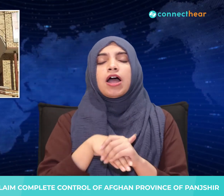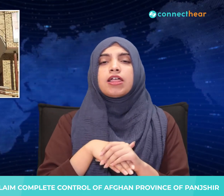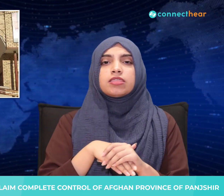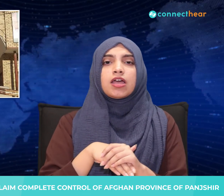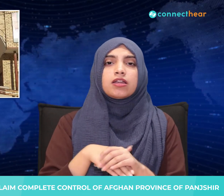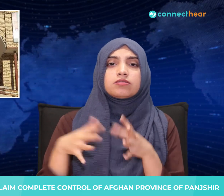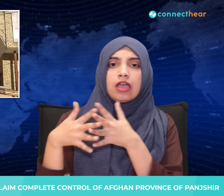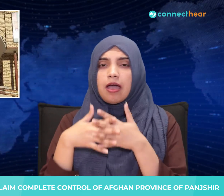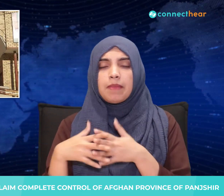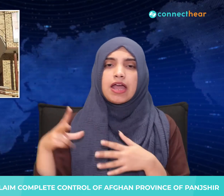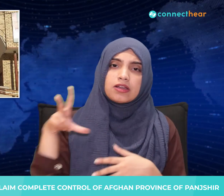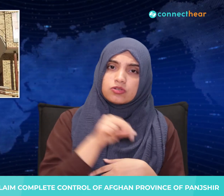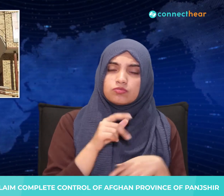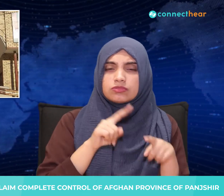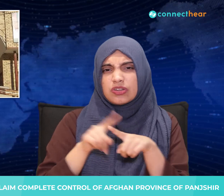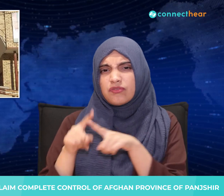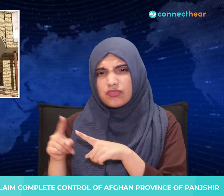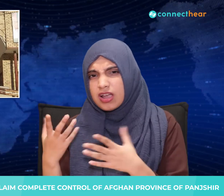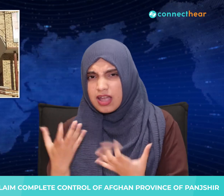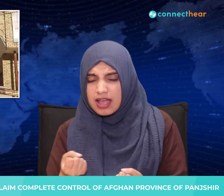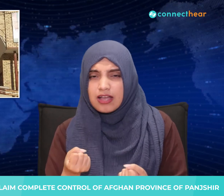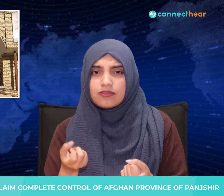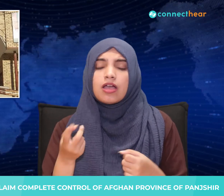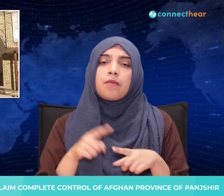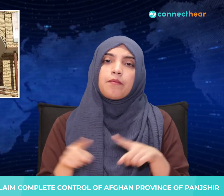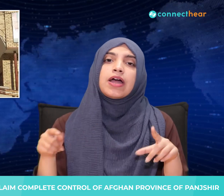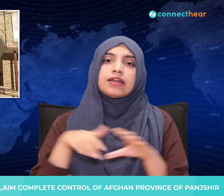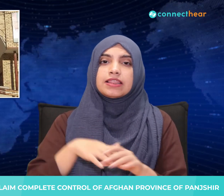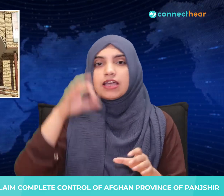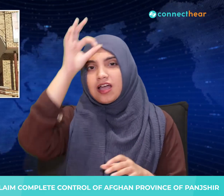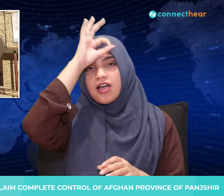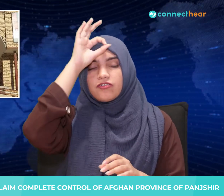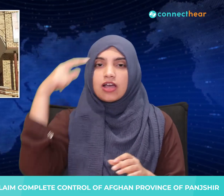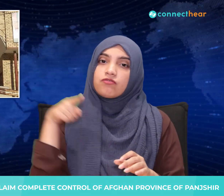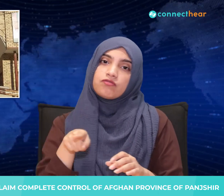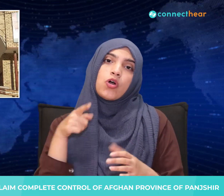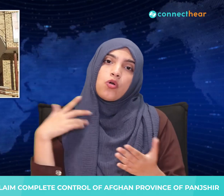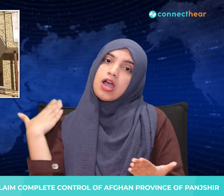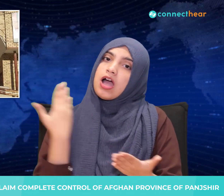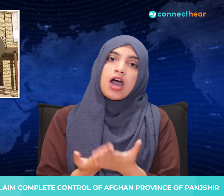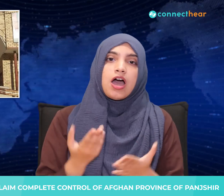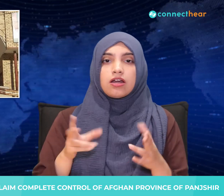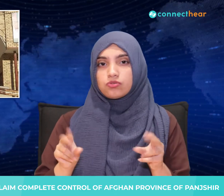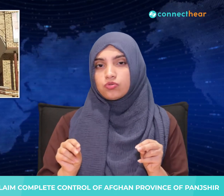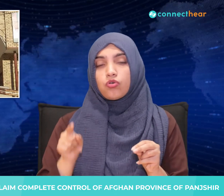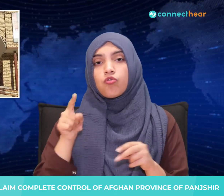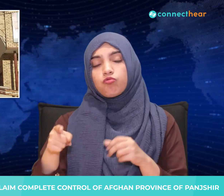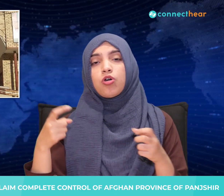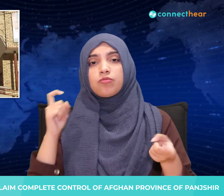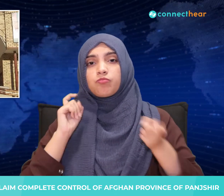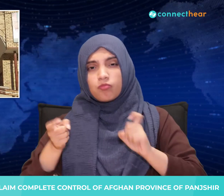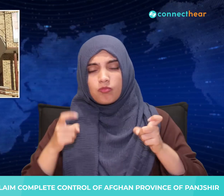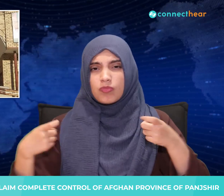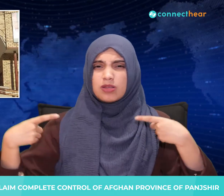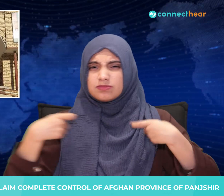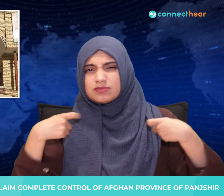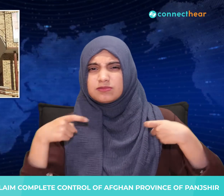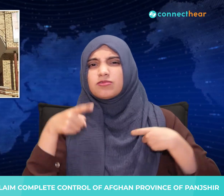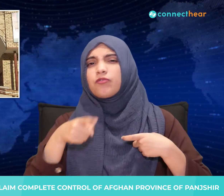But that effort was helped by supply routes leading north to the border, which were closed off by the Taliban's sweeping